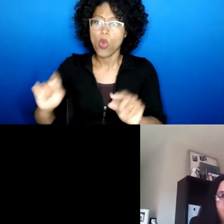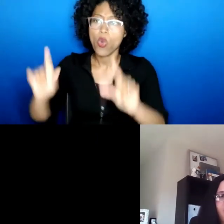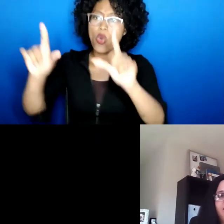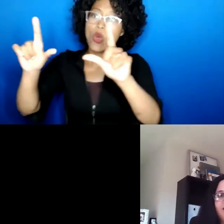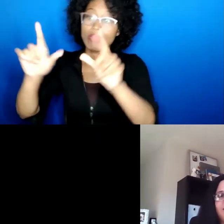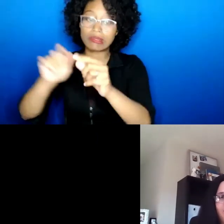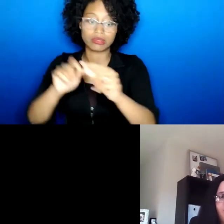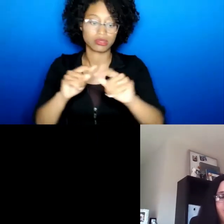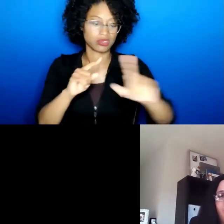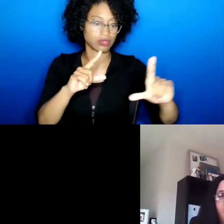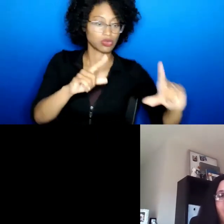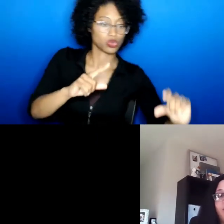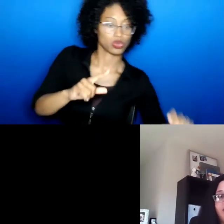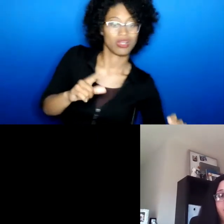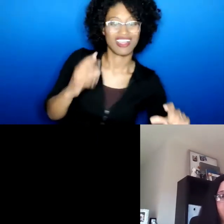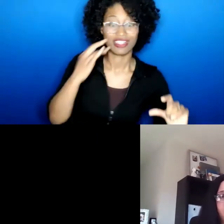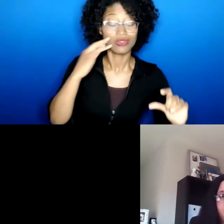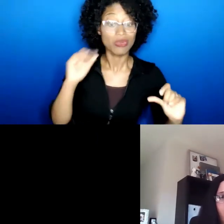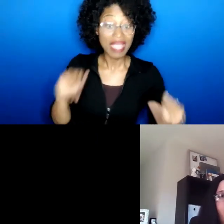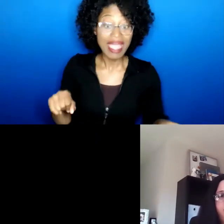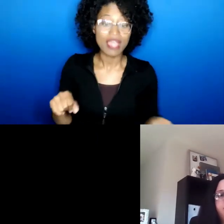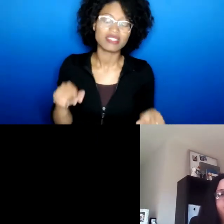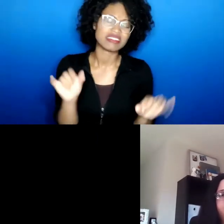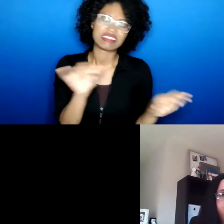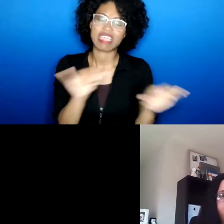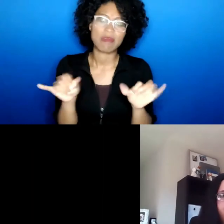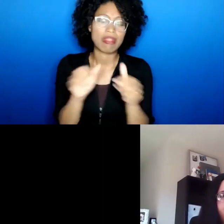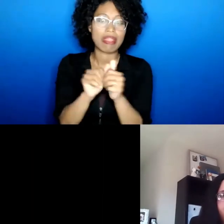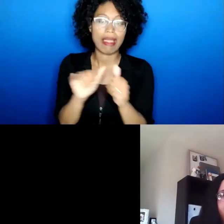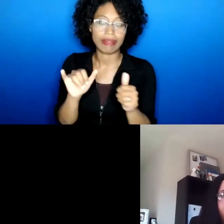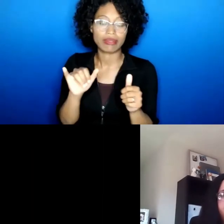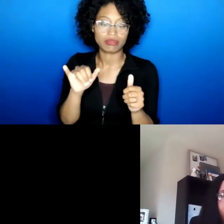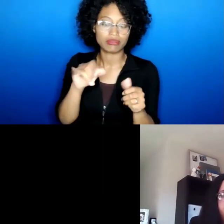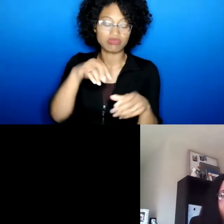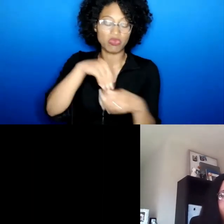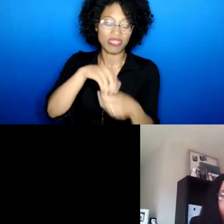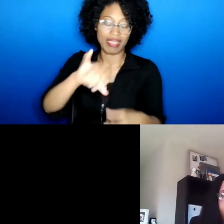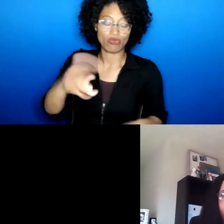those same functionalities in a reception as well.